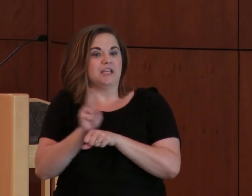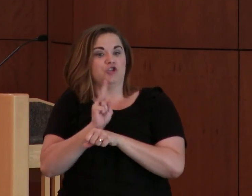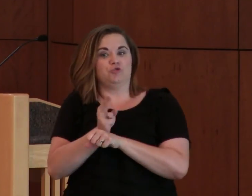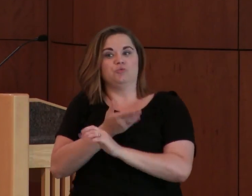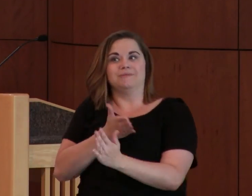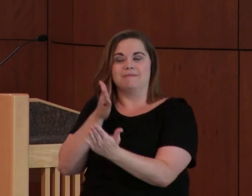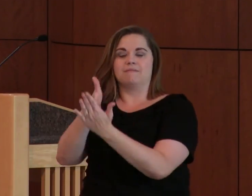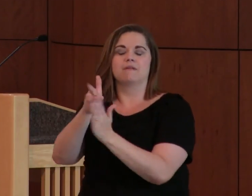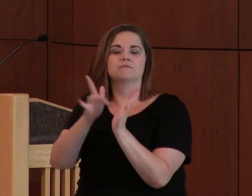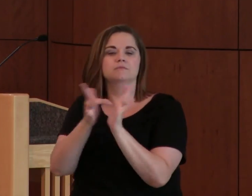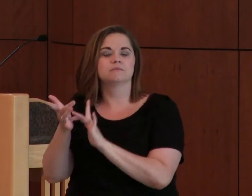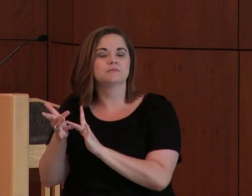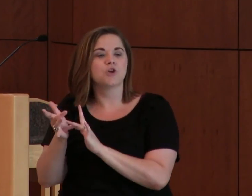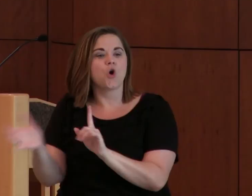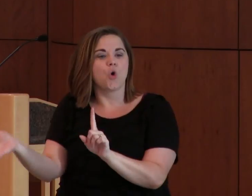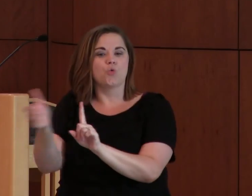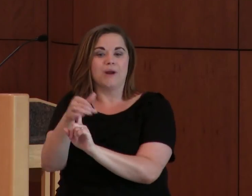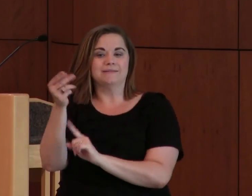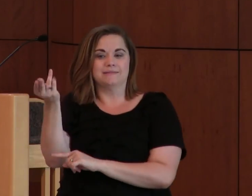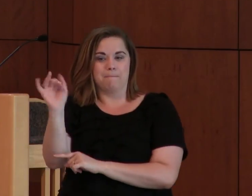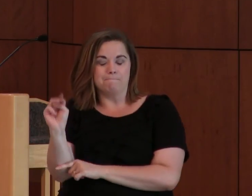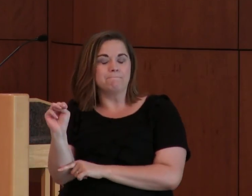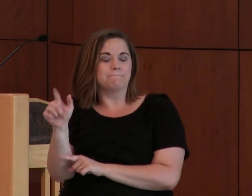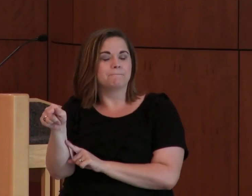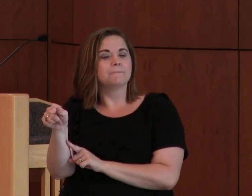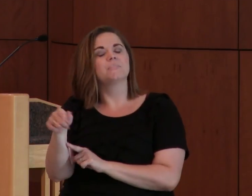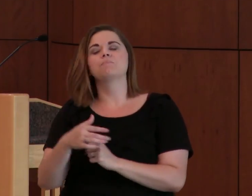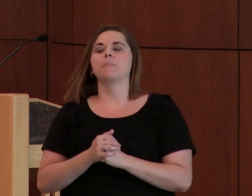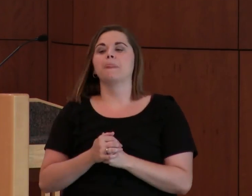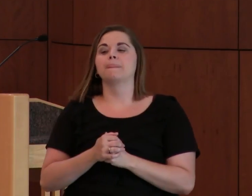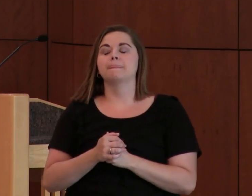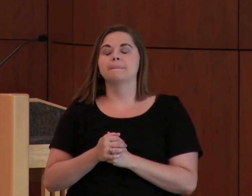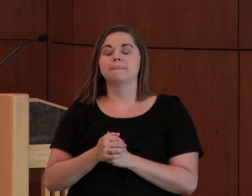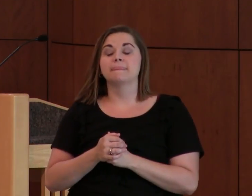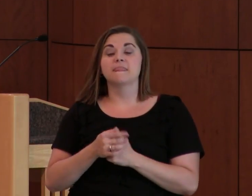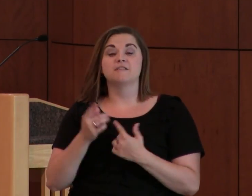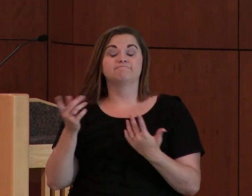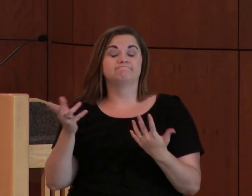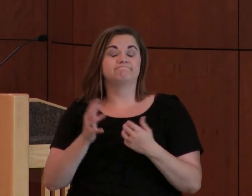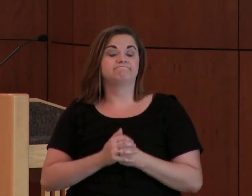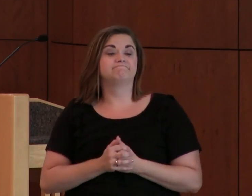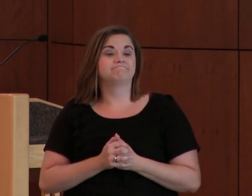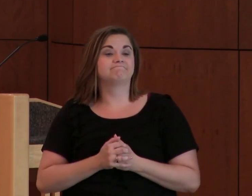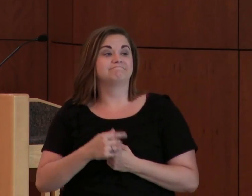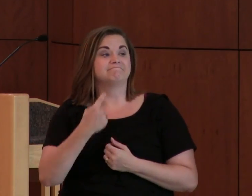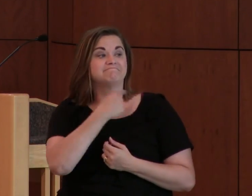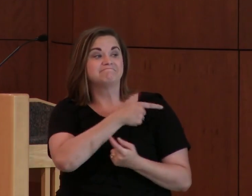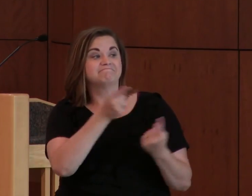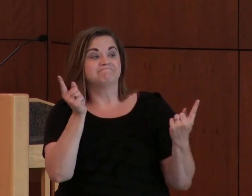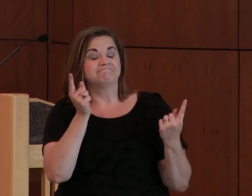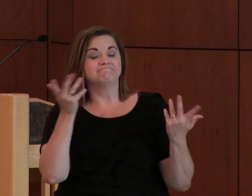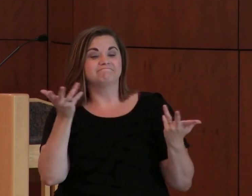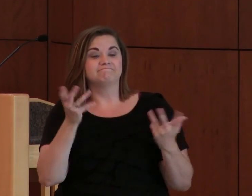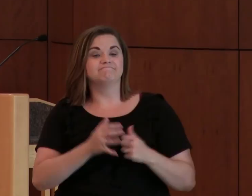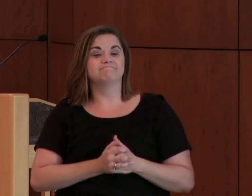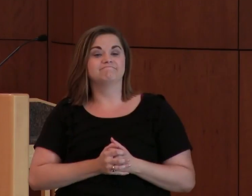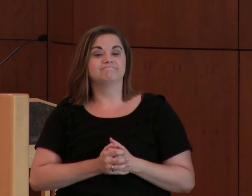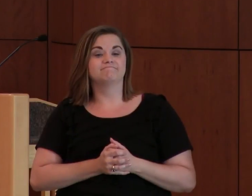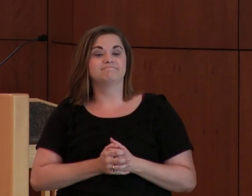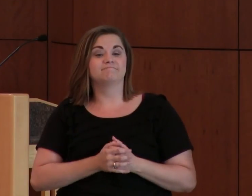him, to arrest him, to file charges against him. And he tells them, "You who is